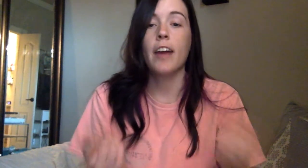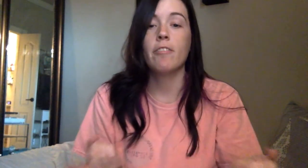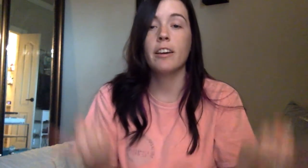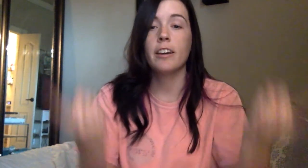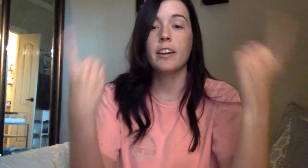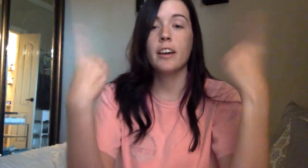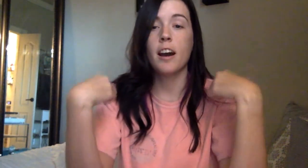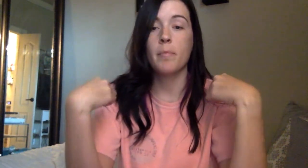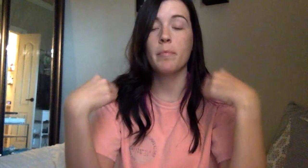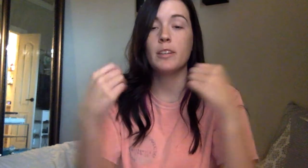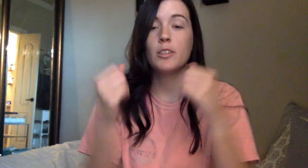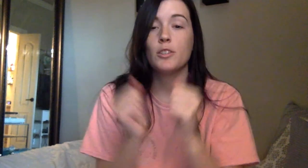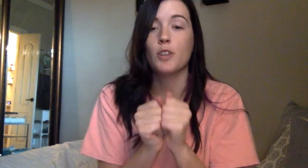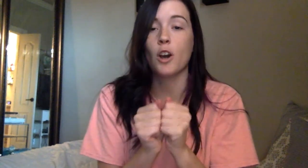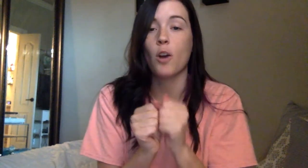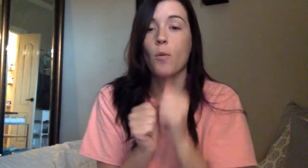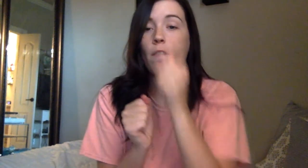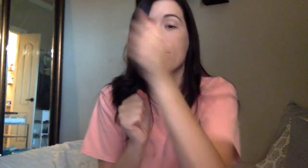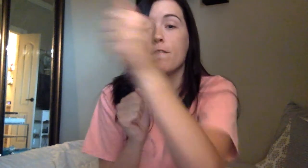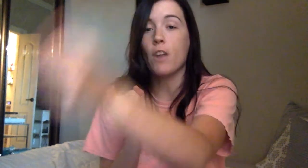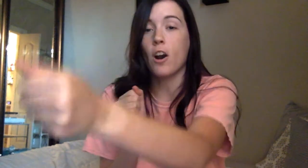I've come so far.